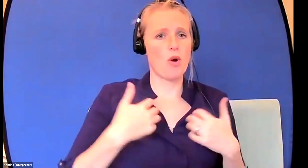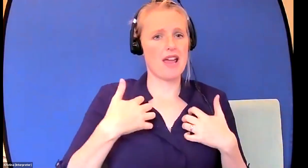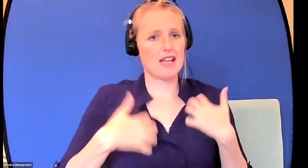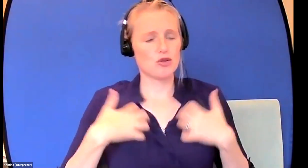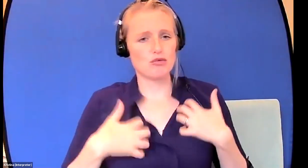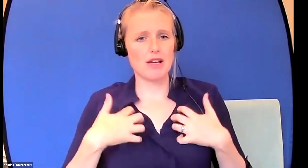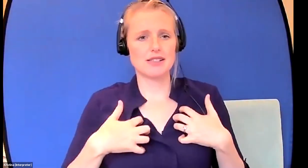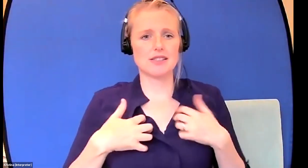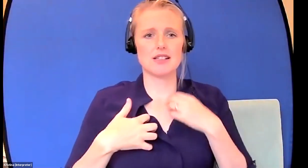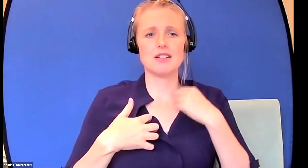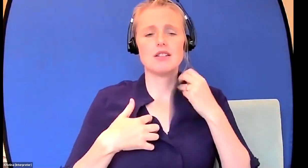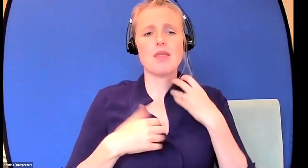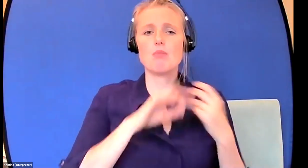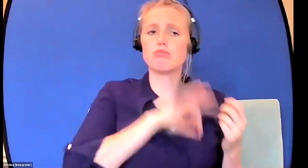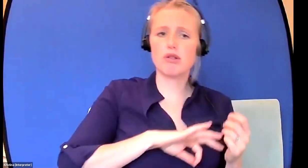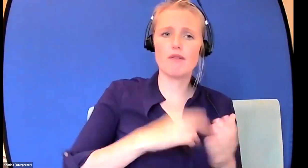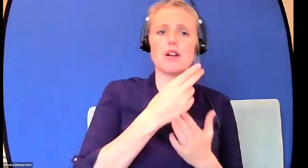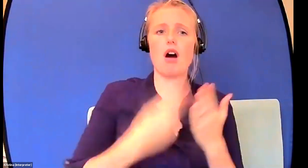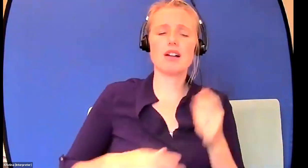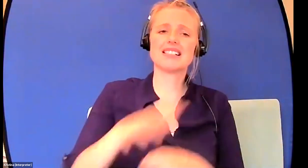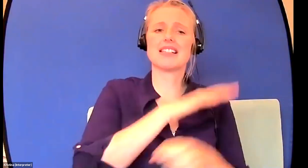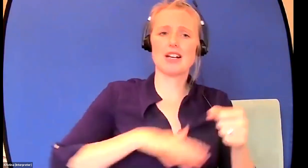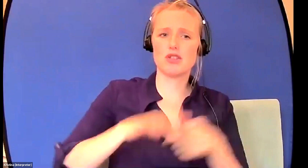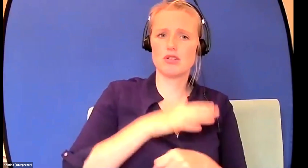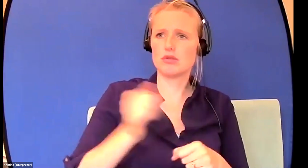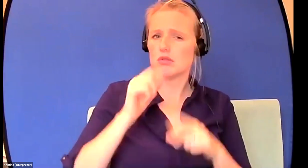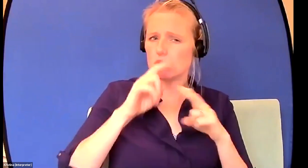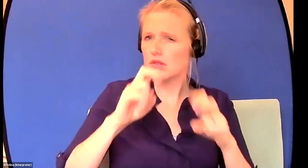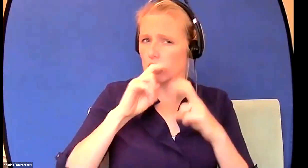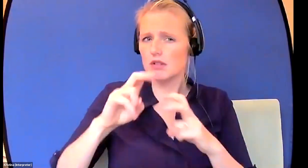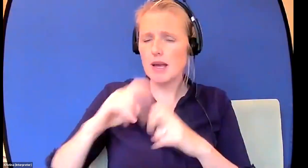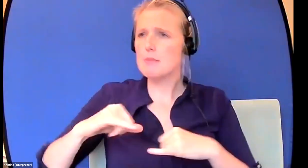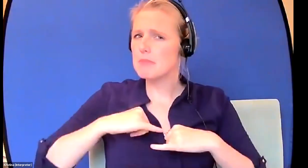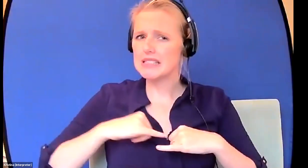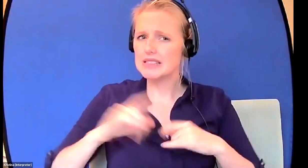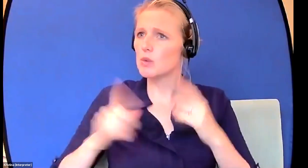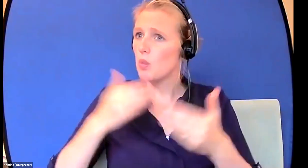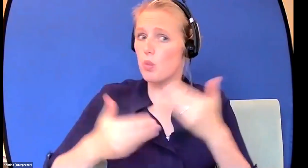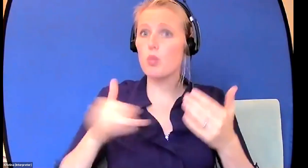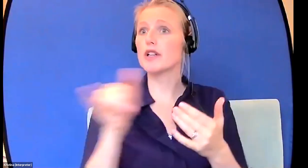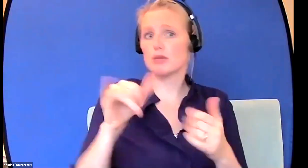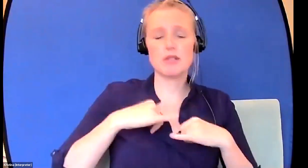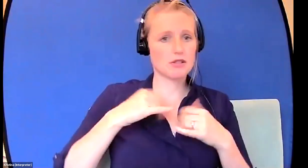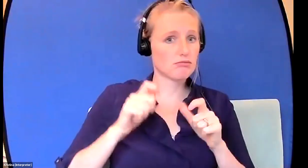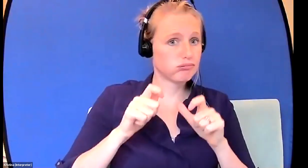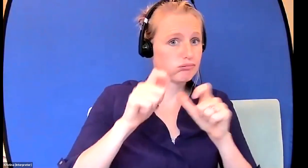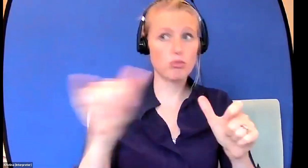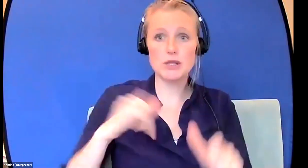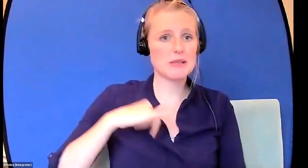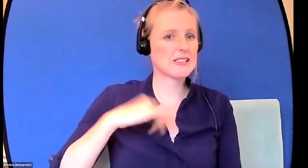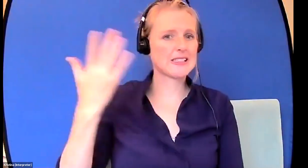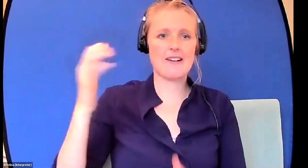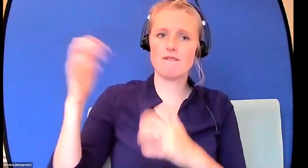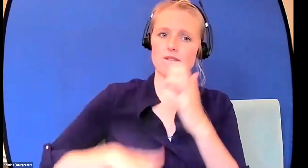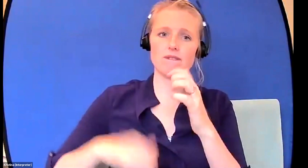for-profit arts sector, to kind of be researching of what's going to survive and what's not going to survive.